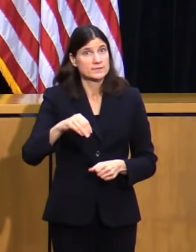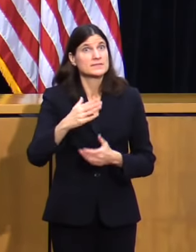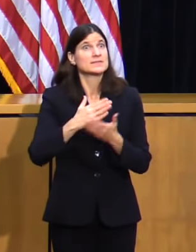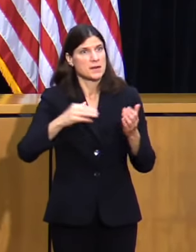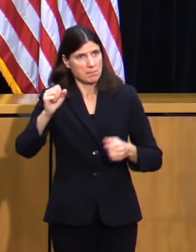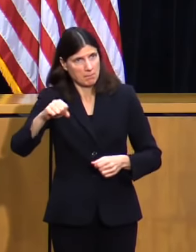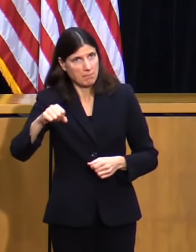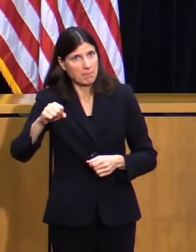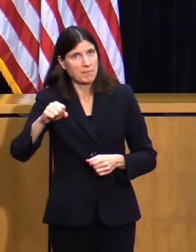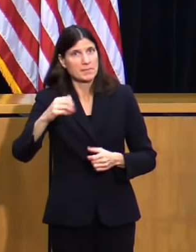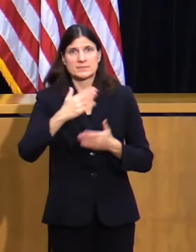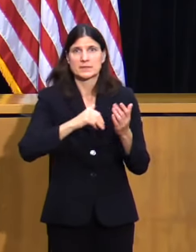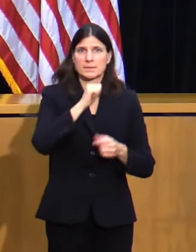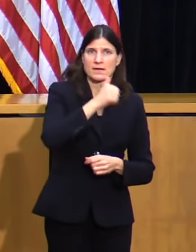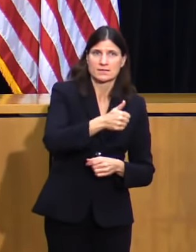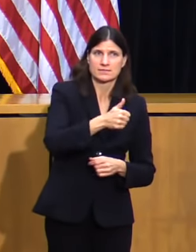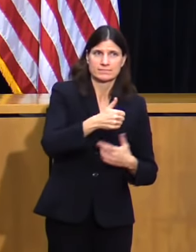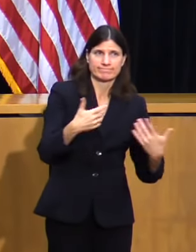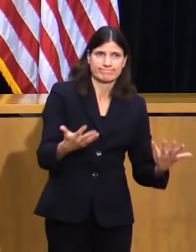that is no longer infectious.